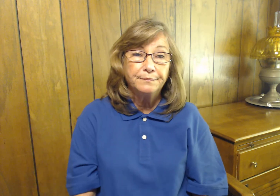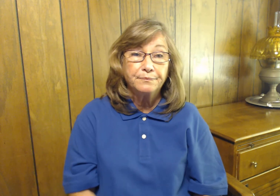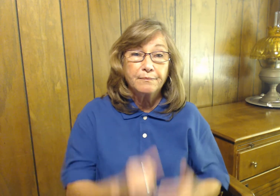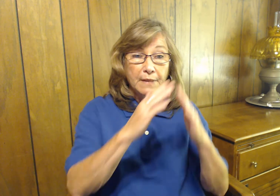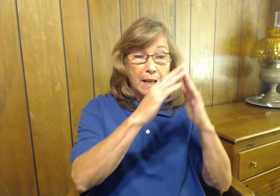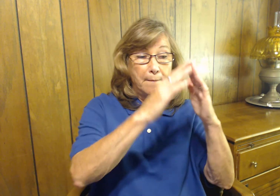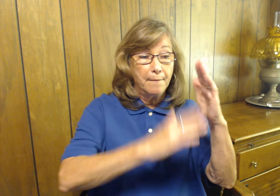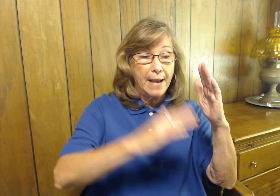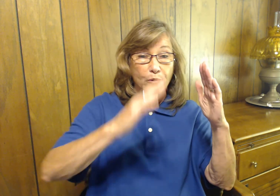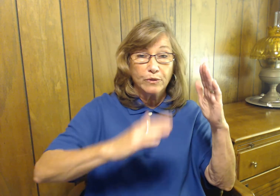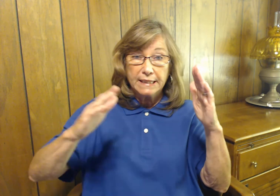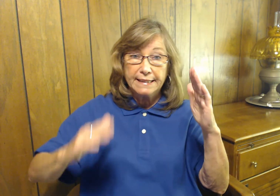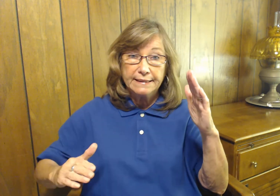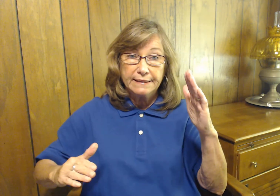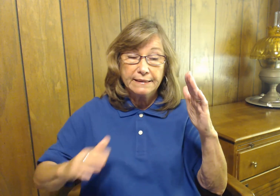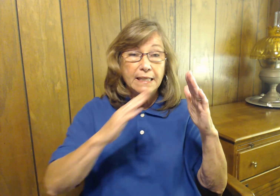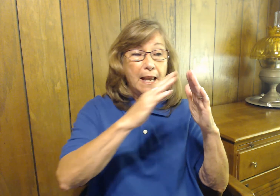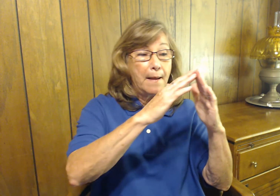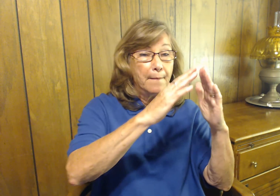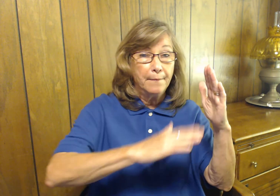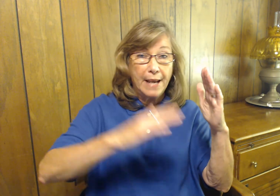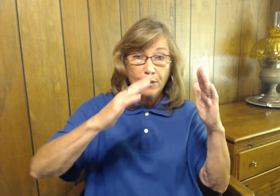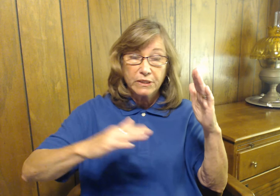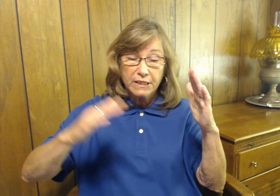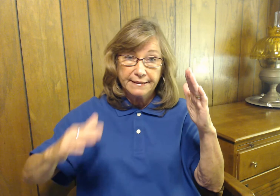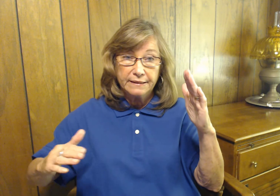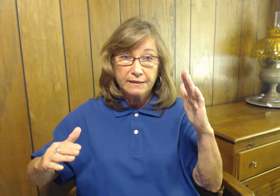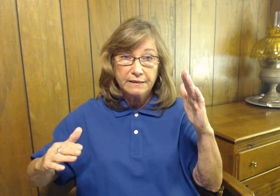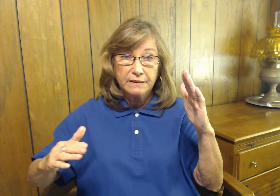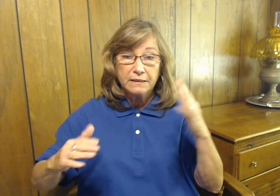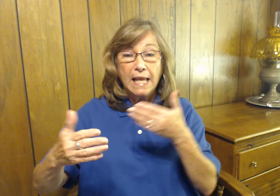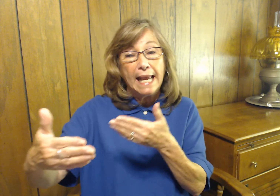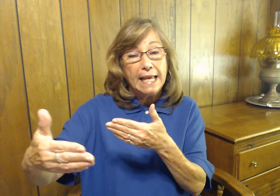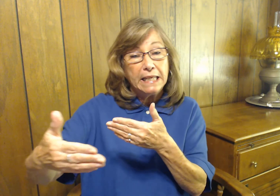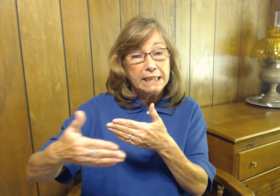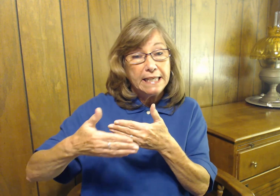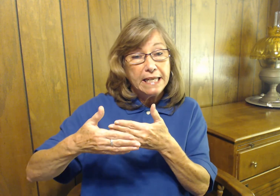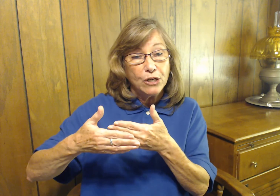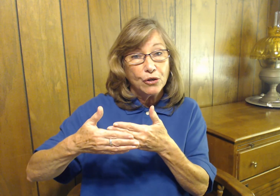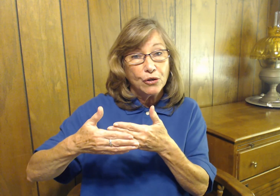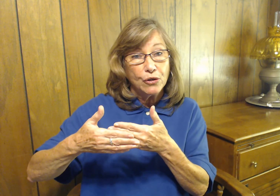mountain near near